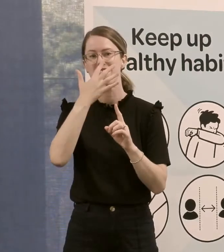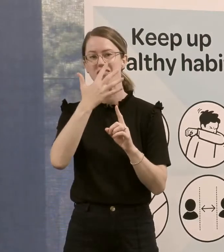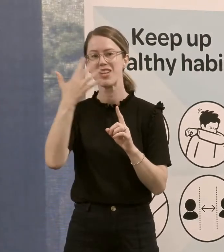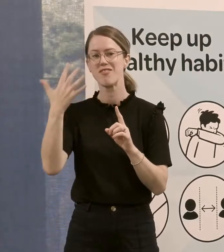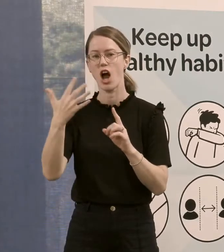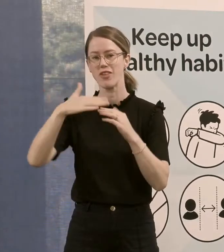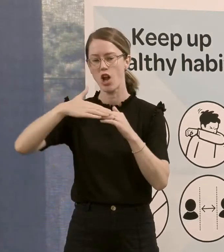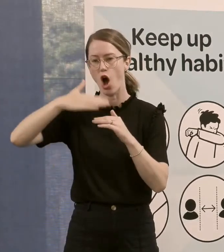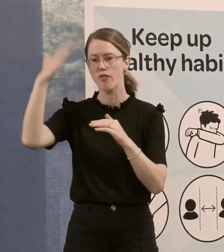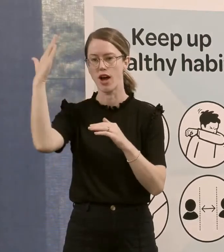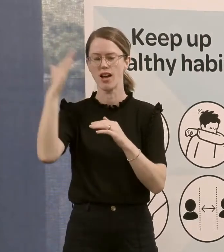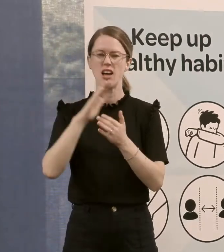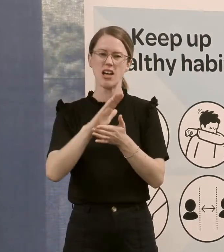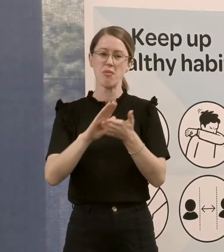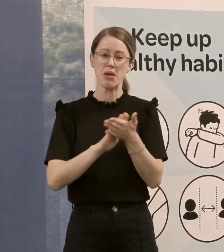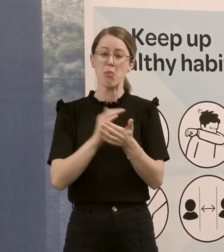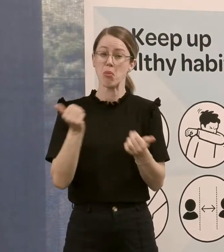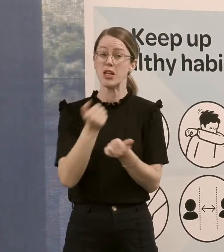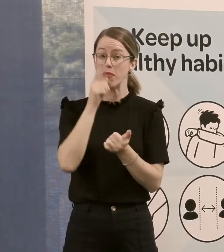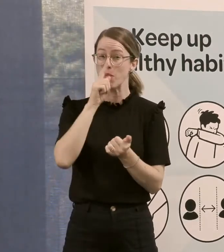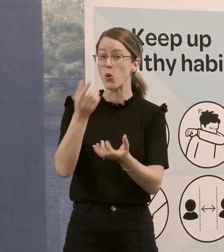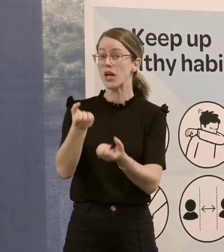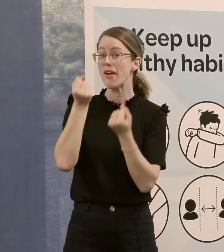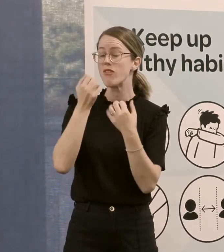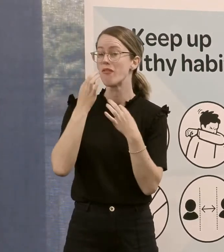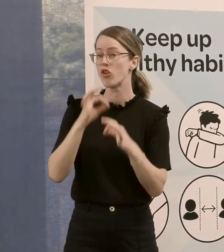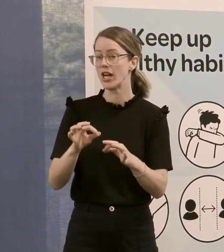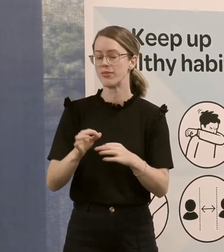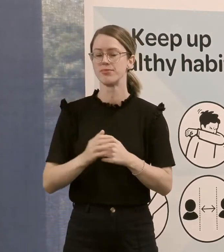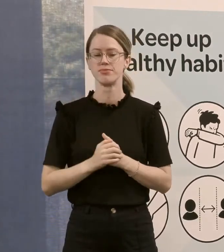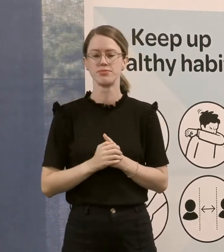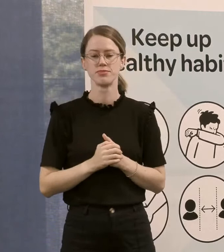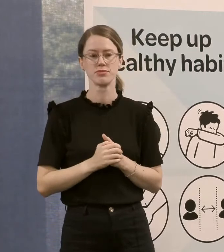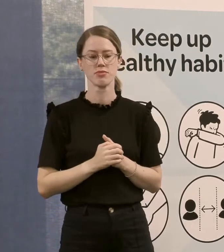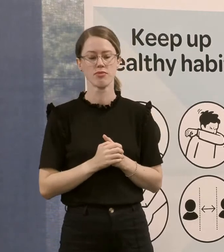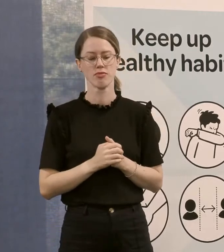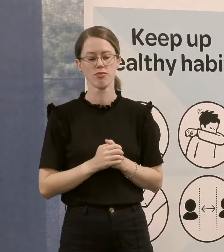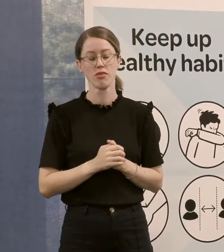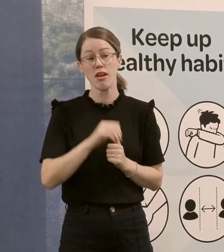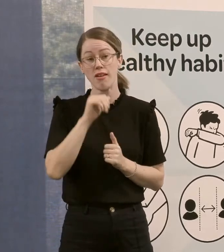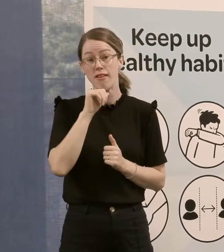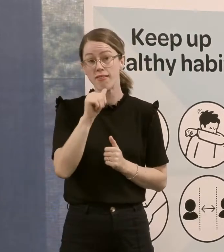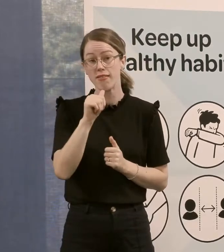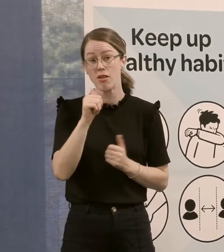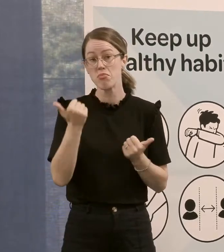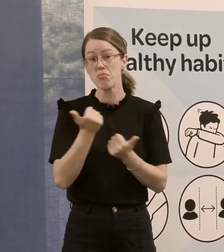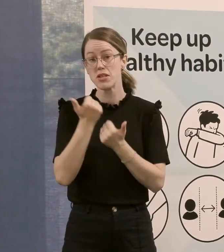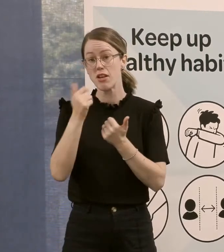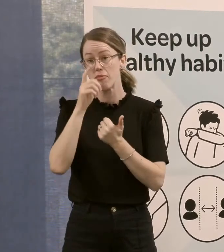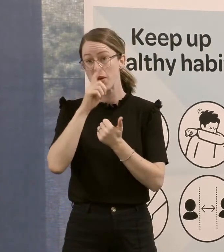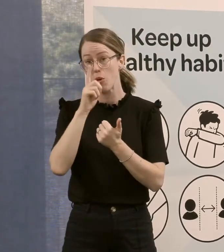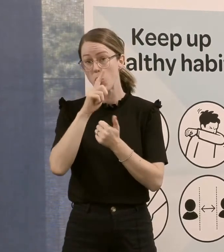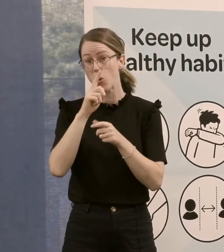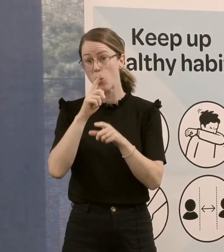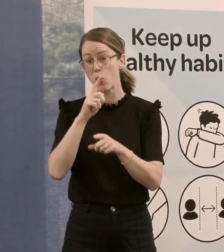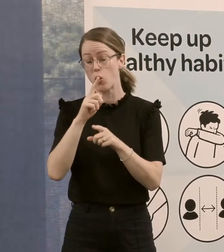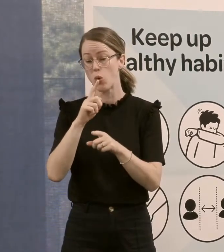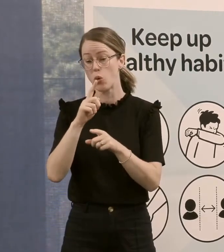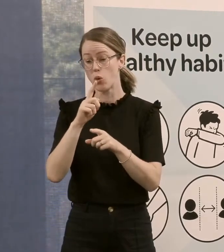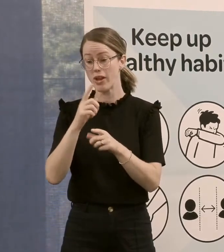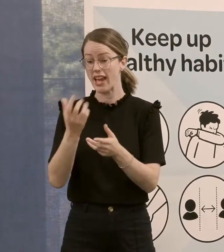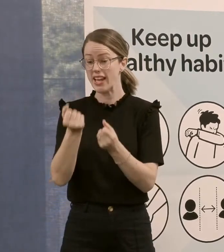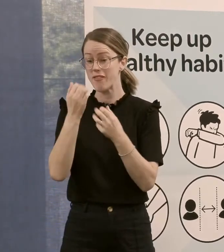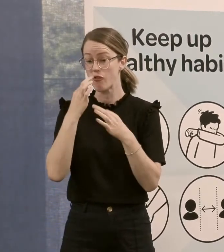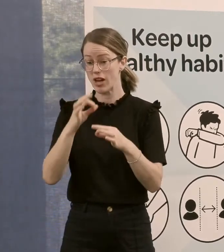over. So there's quite wide access to it for free, and actually if we could get more people who are eligible for it for